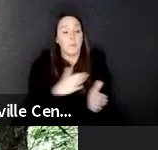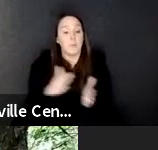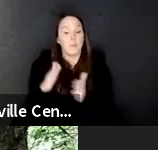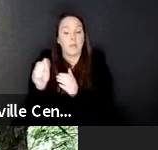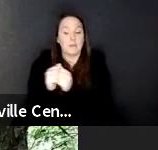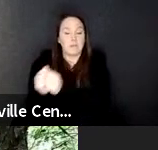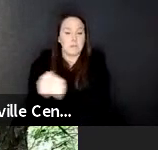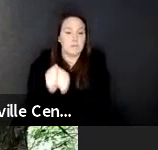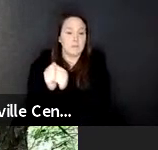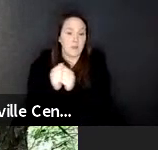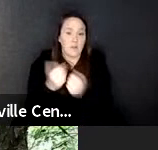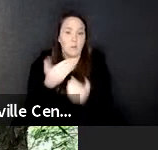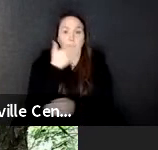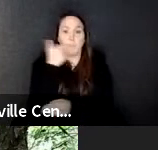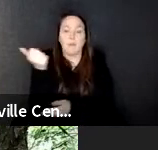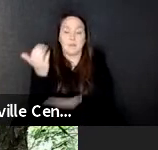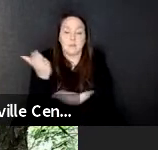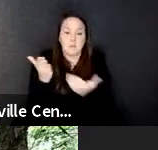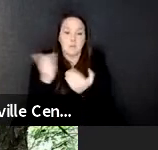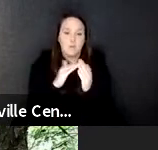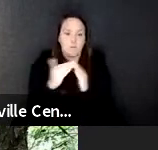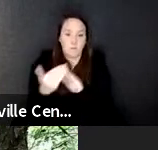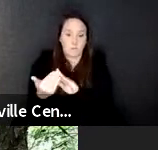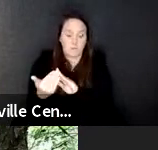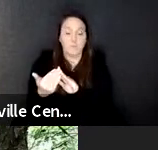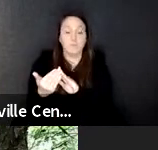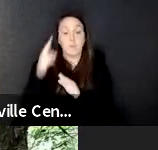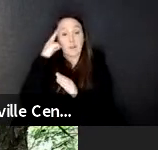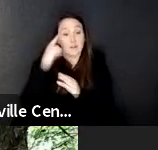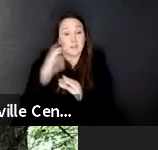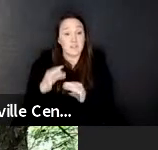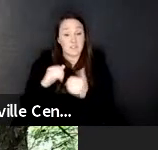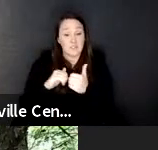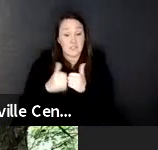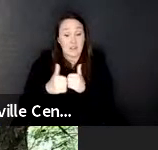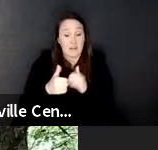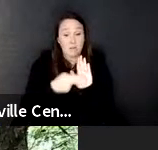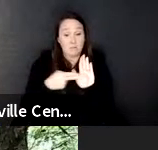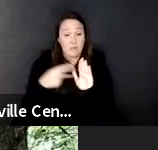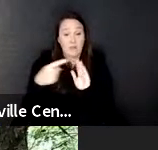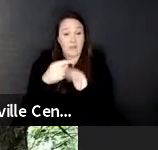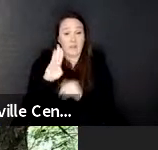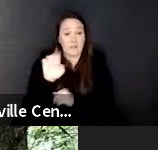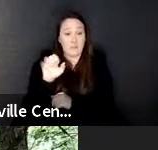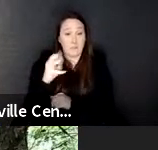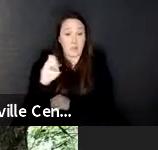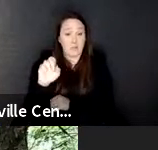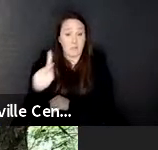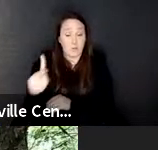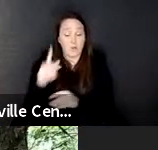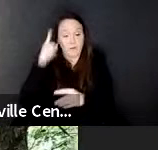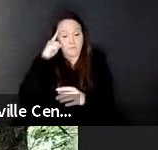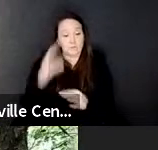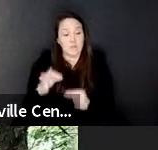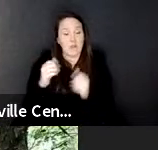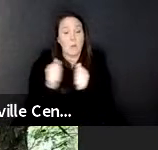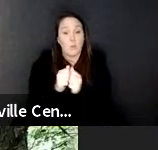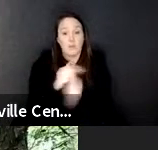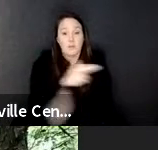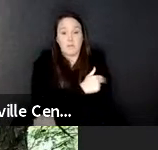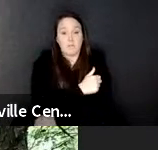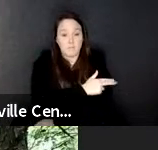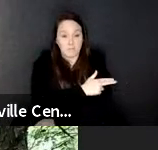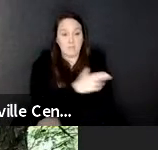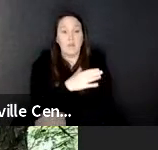this community. The decisions regarding how to classify this benchmark are made in concert with our hospital partners, as well as taking all